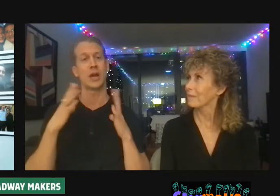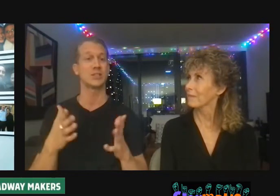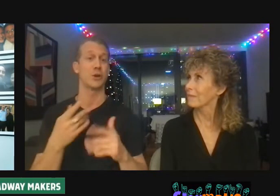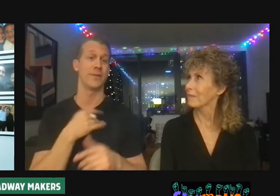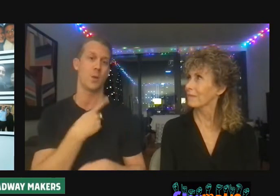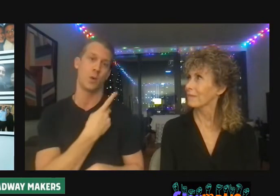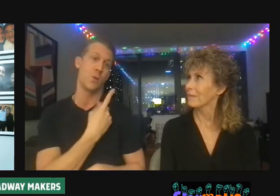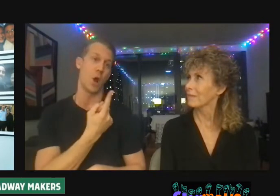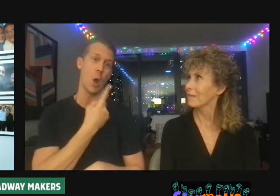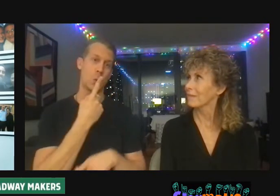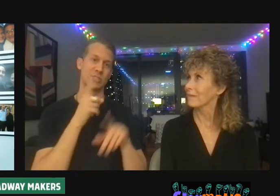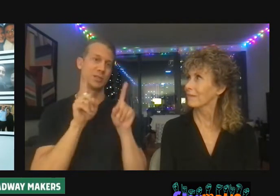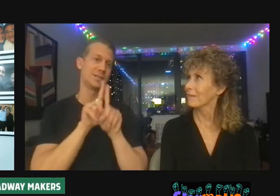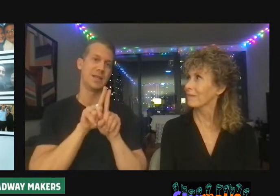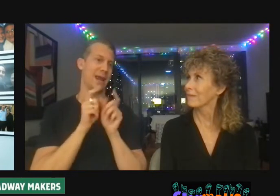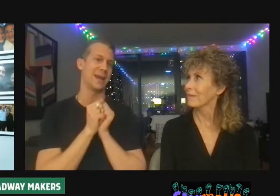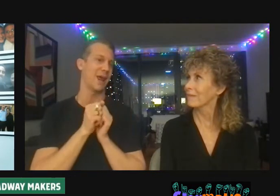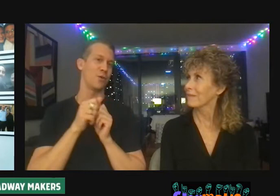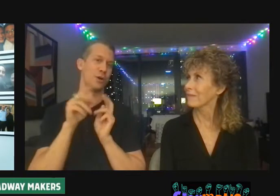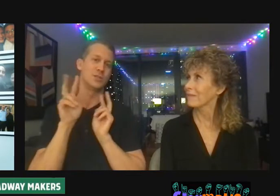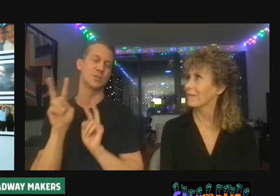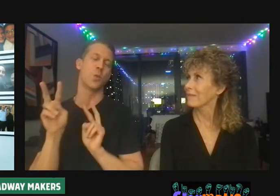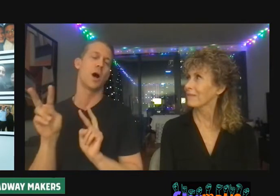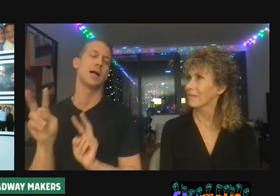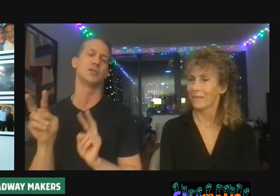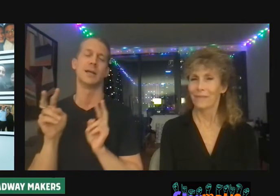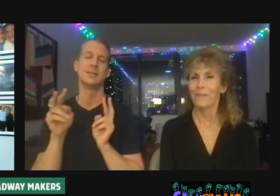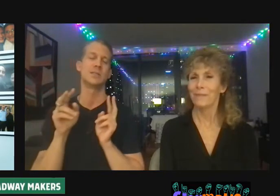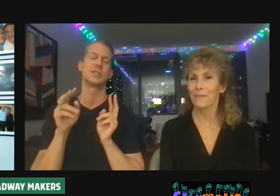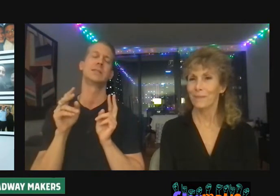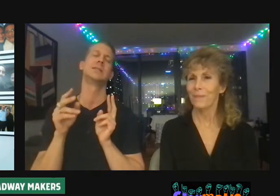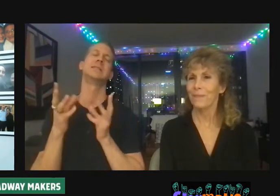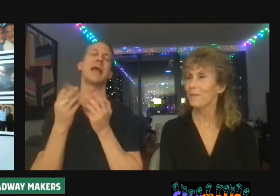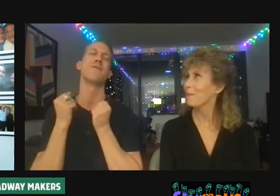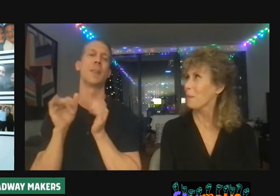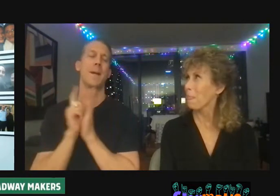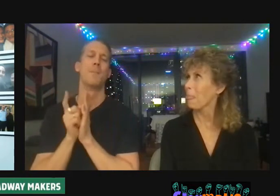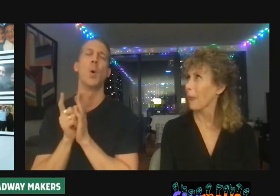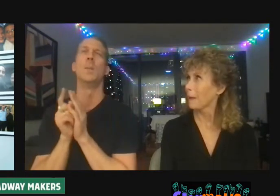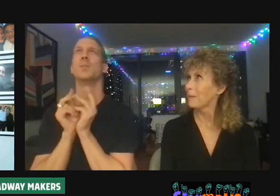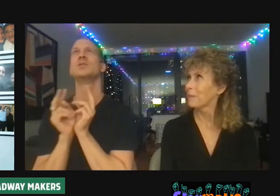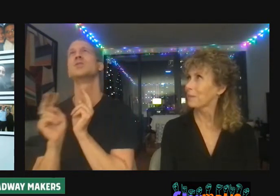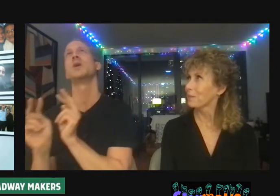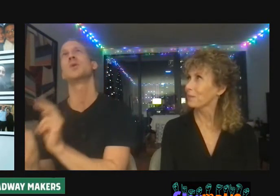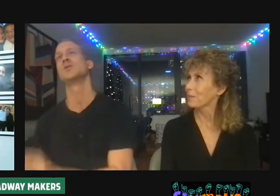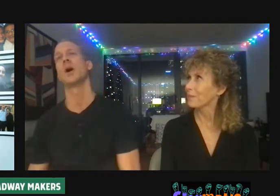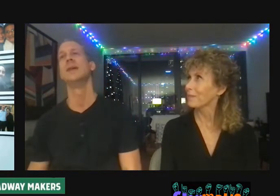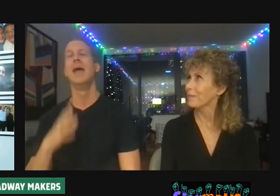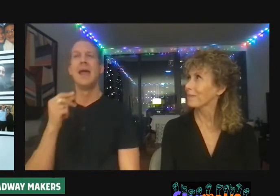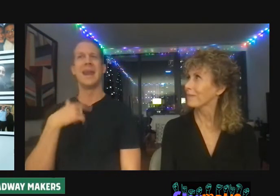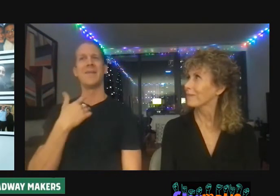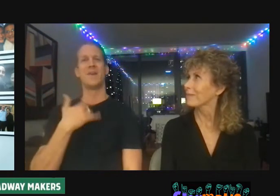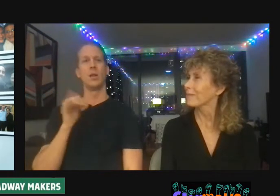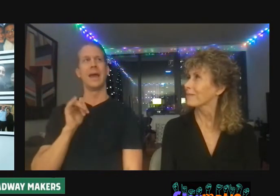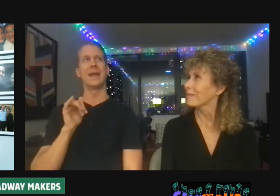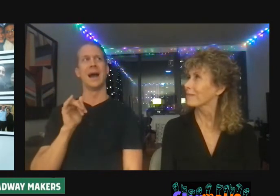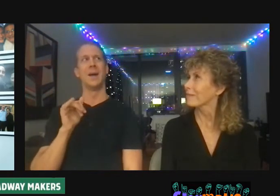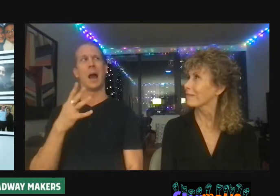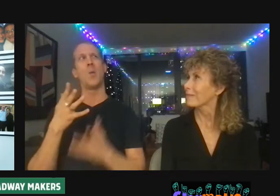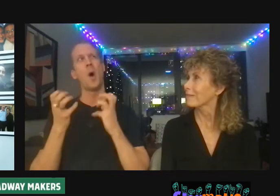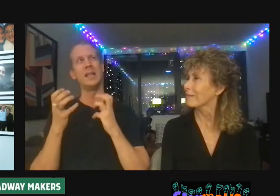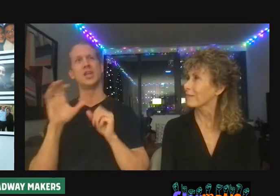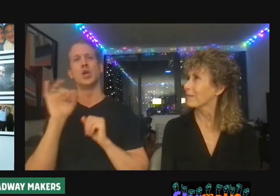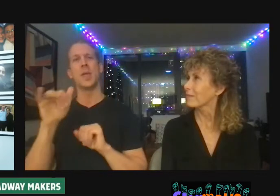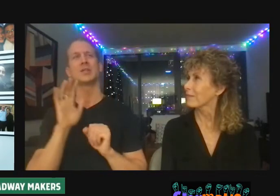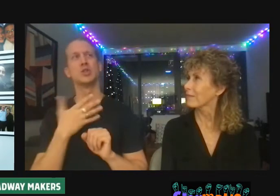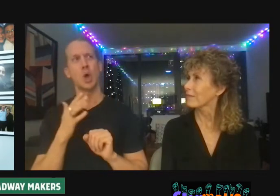a dresser that we would all stand together and just watch and just savor that moment. We just watch. And I felt like